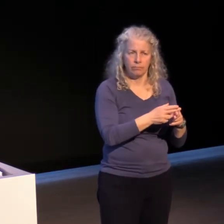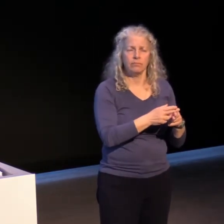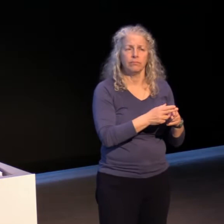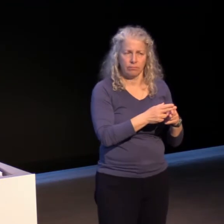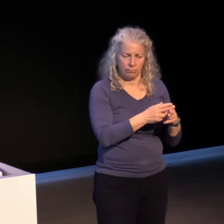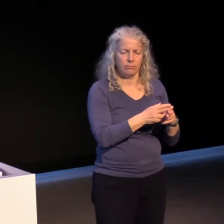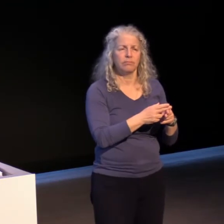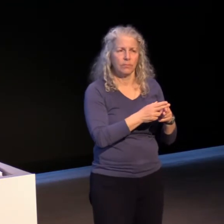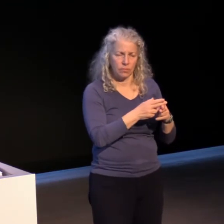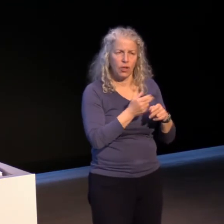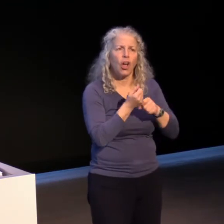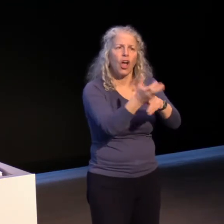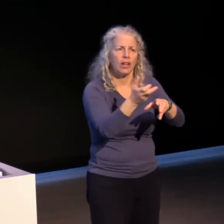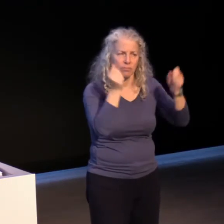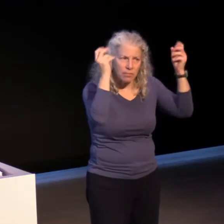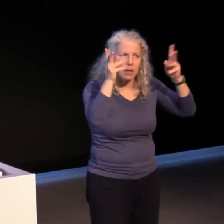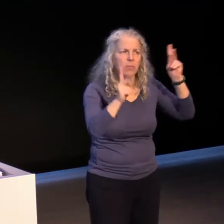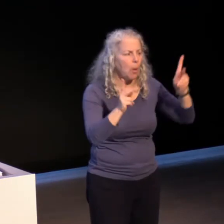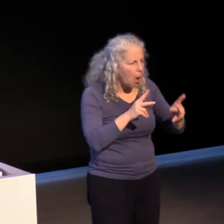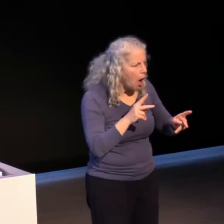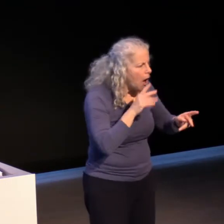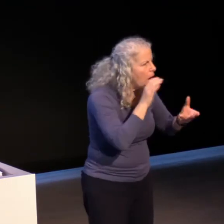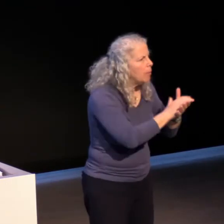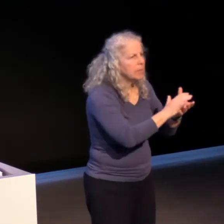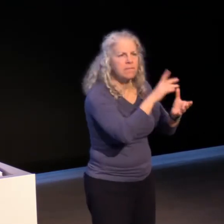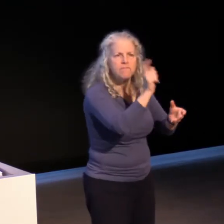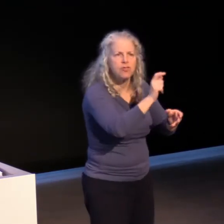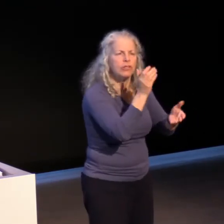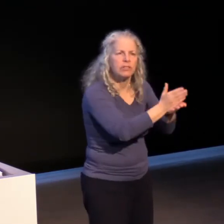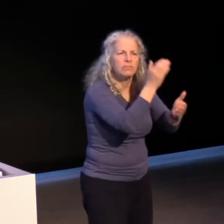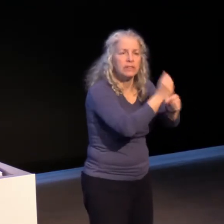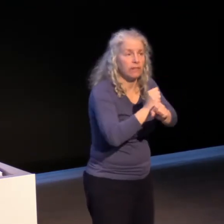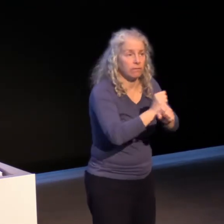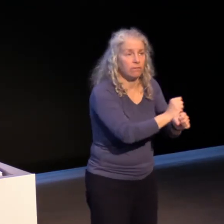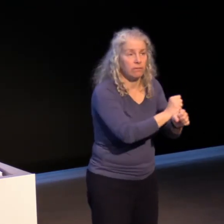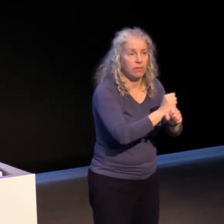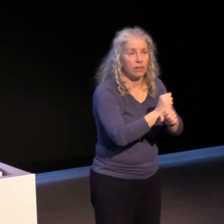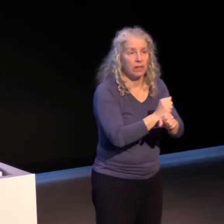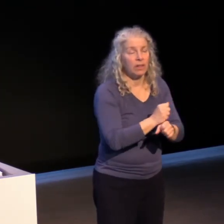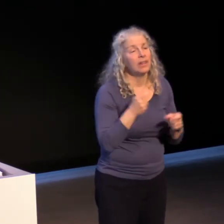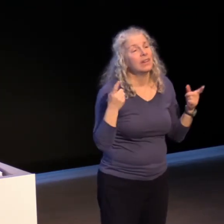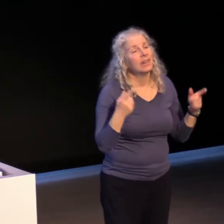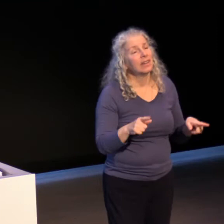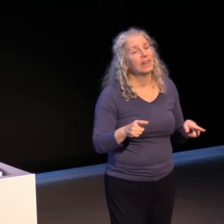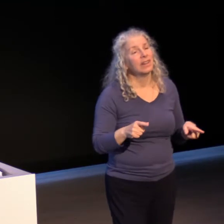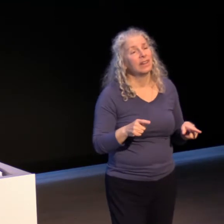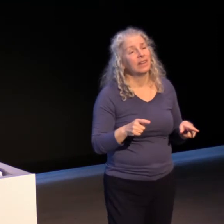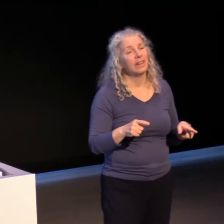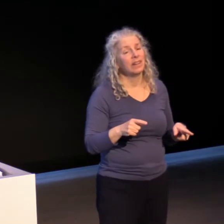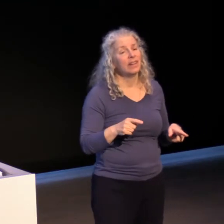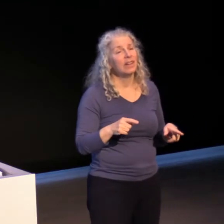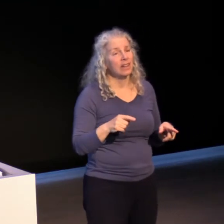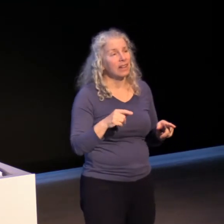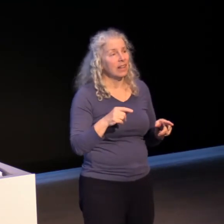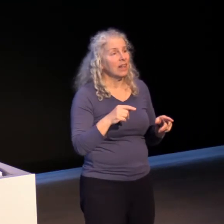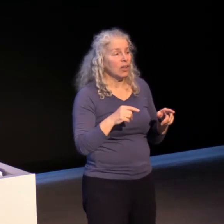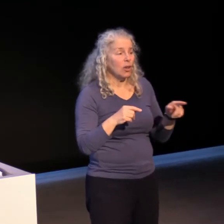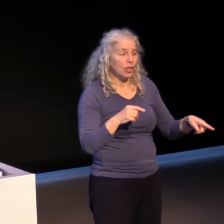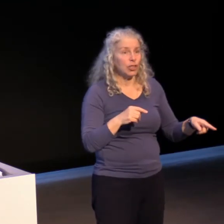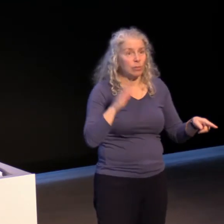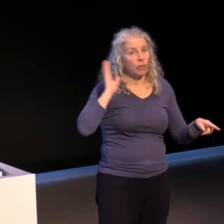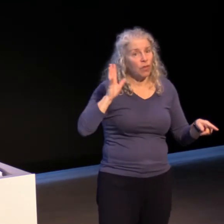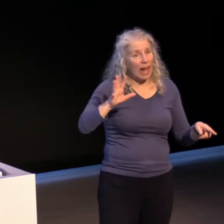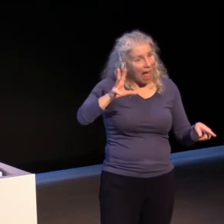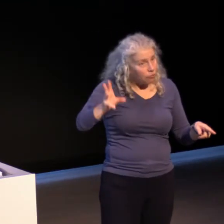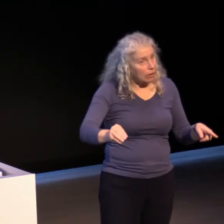in the anti-slavery movement. So Wheatley was stolen from Senegal, Gambia region in West